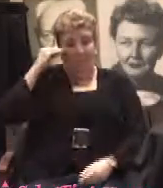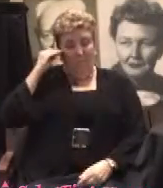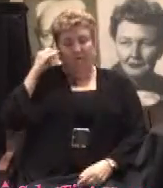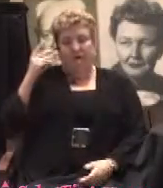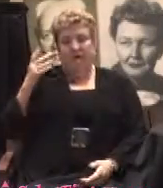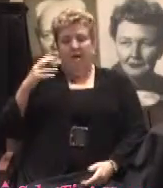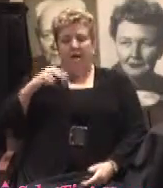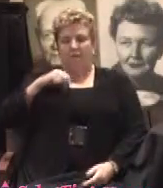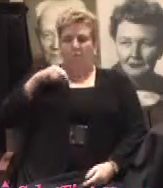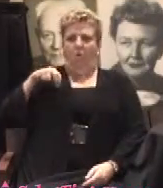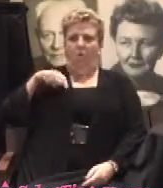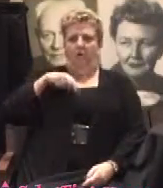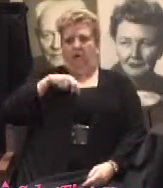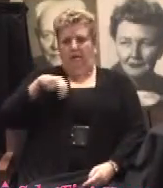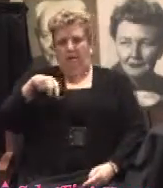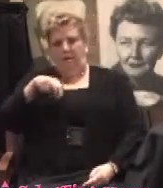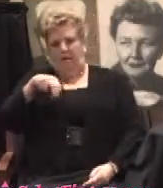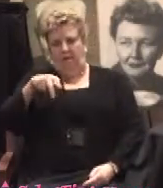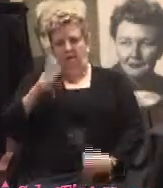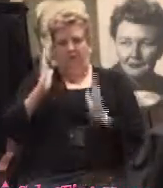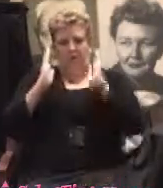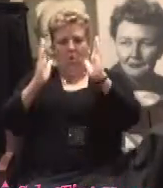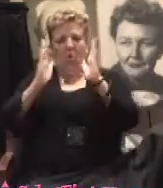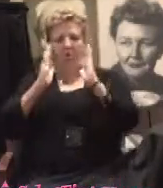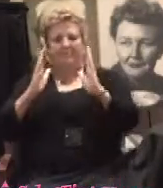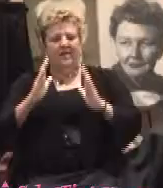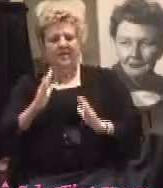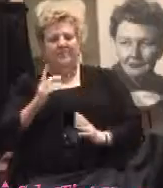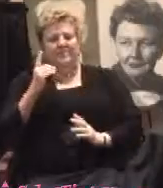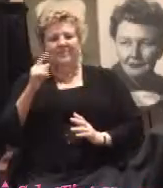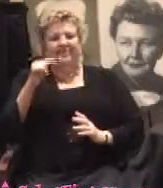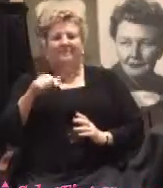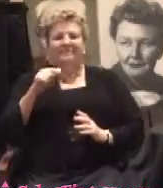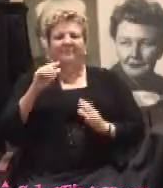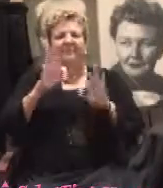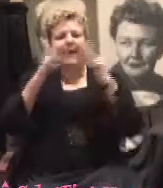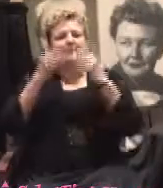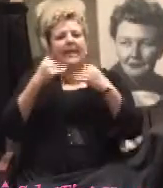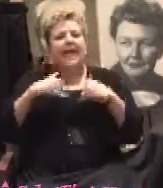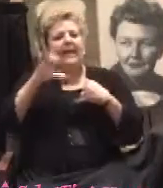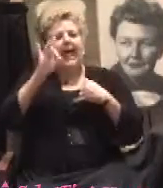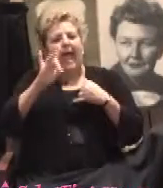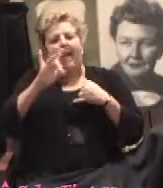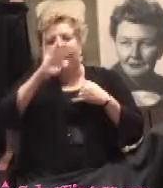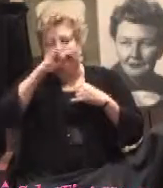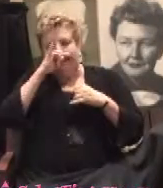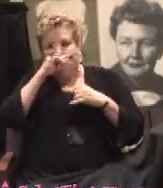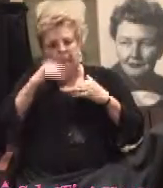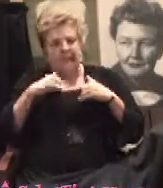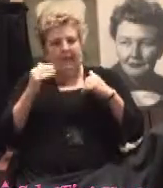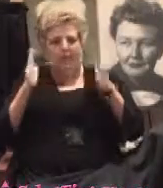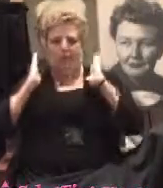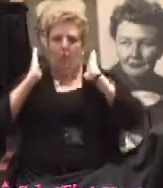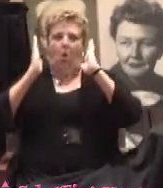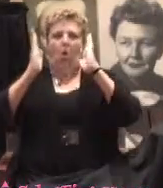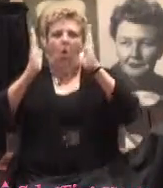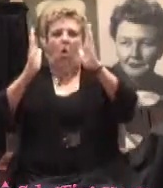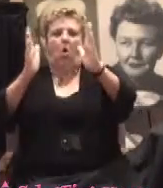walking down this hall. This particular Irish Catholic family had 8 kids, so it had a huge hall with all these bedrooms. And I'm trying to get down the hall,